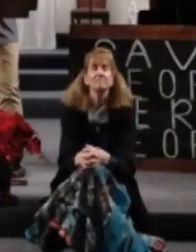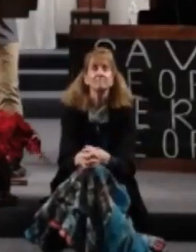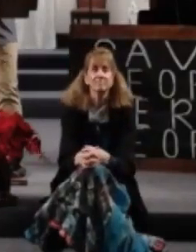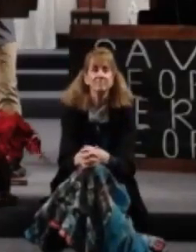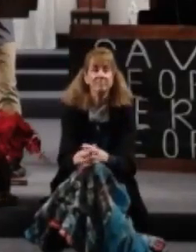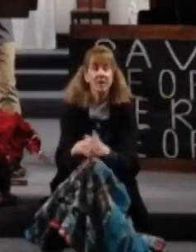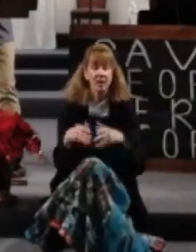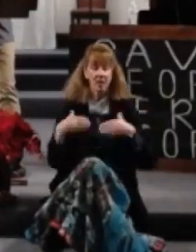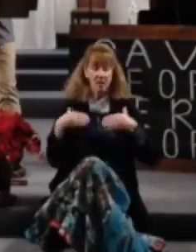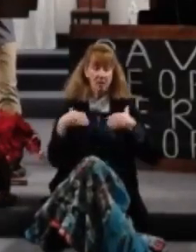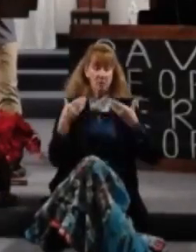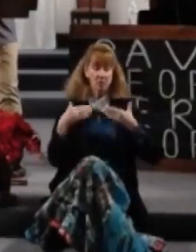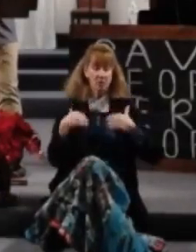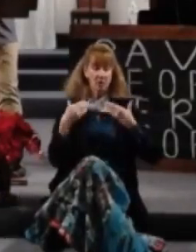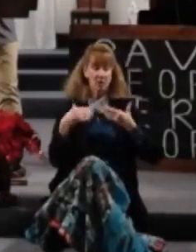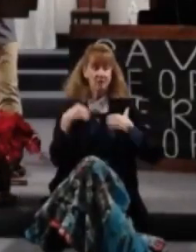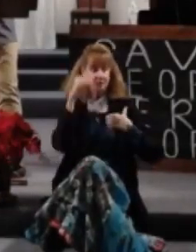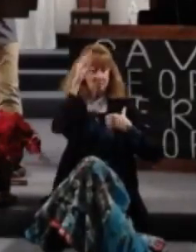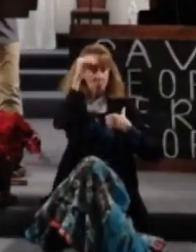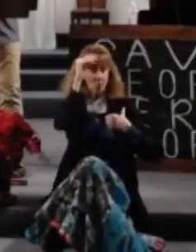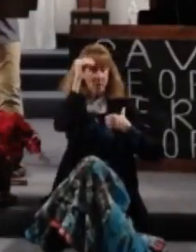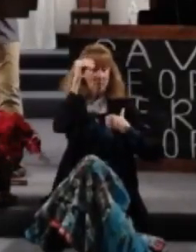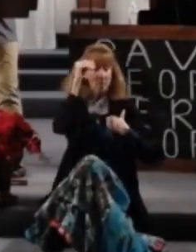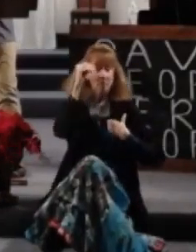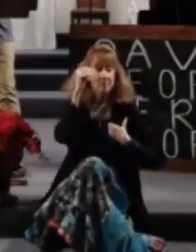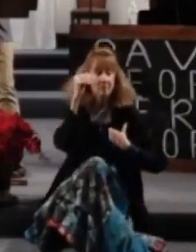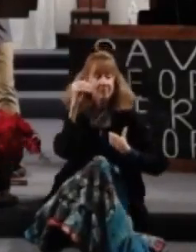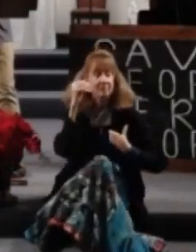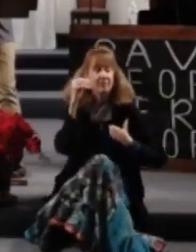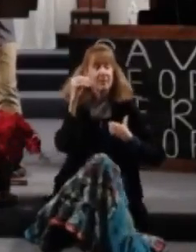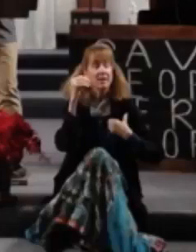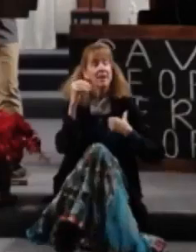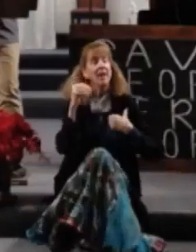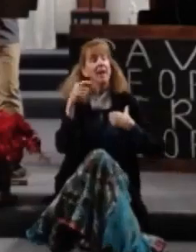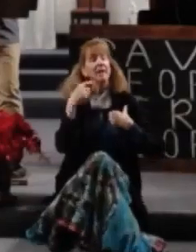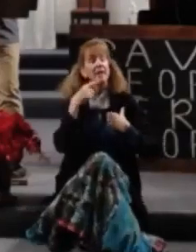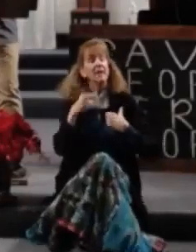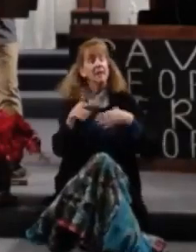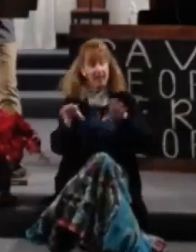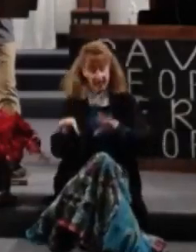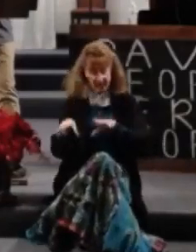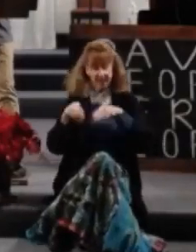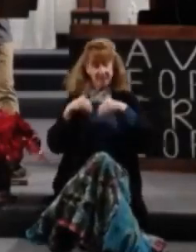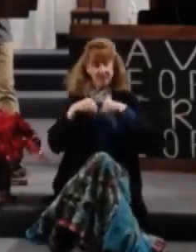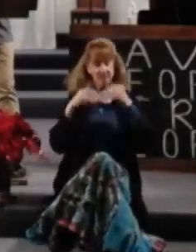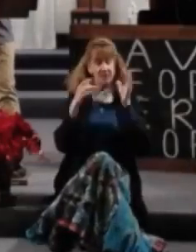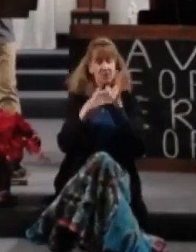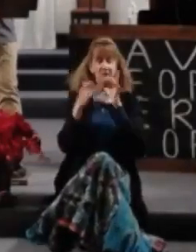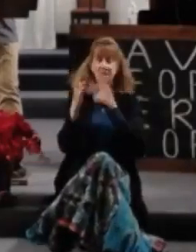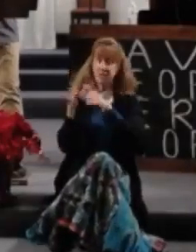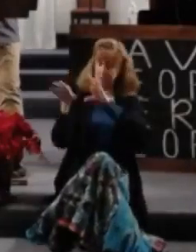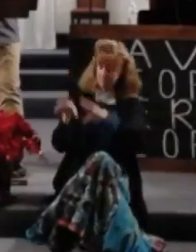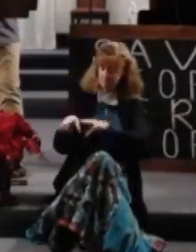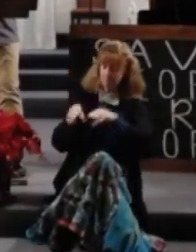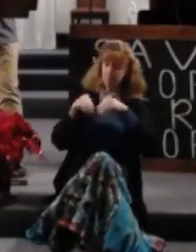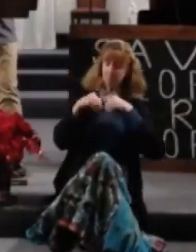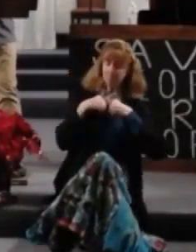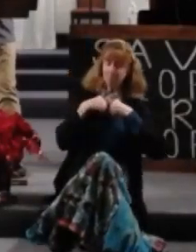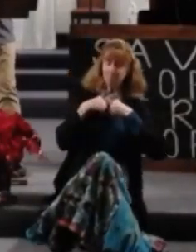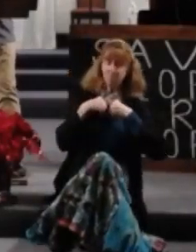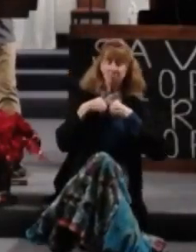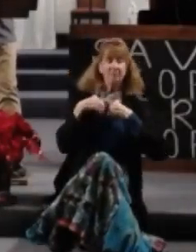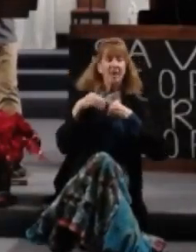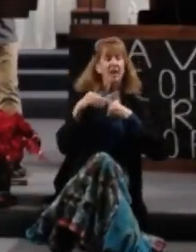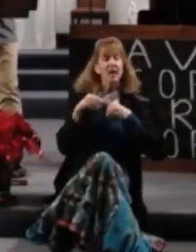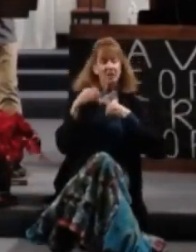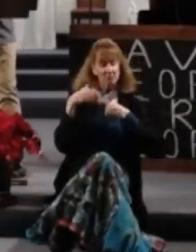It was a young guy who had heard the gospel, and he accepted Christ as his Savior. And a little